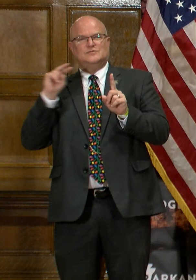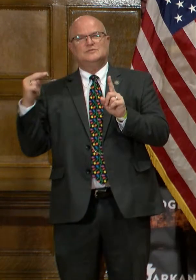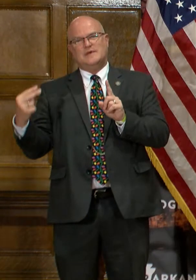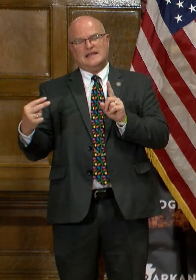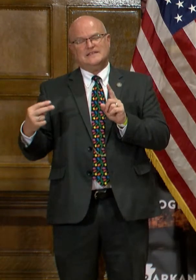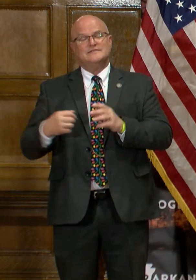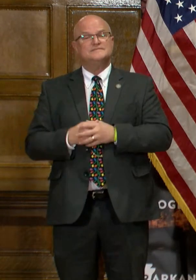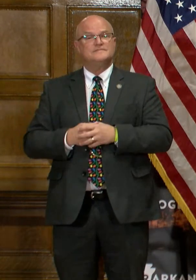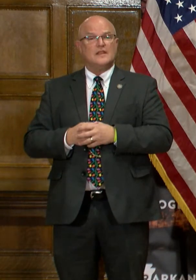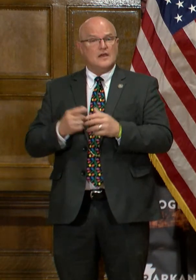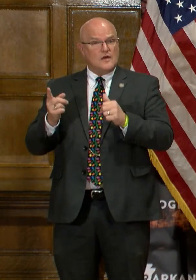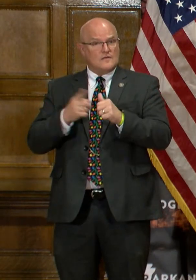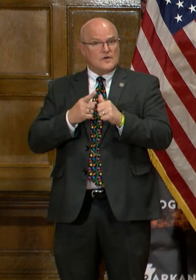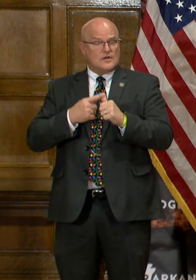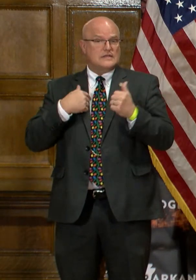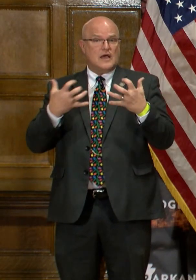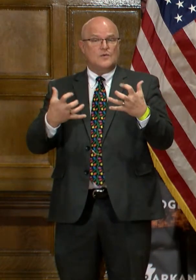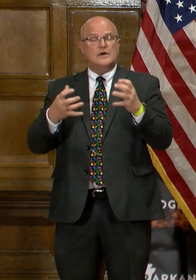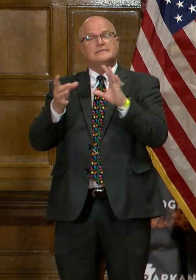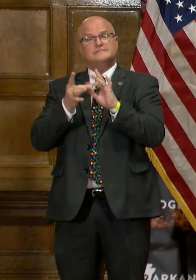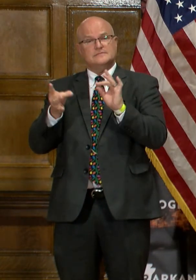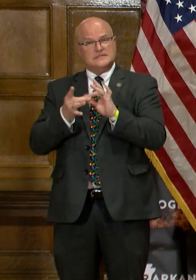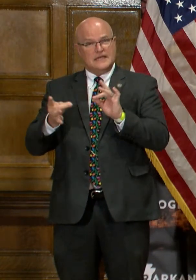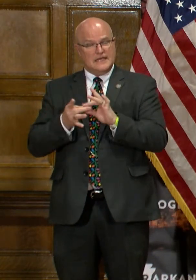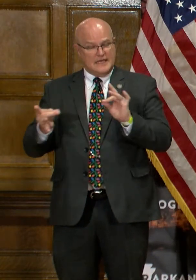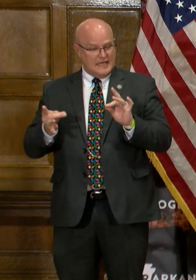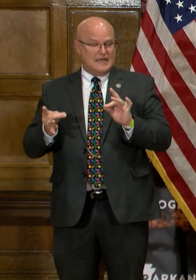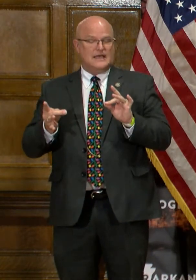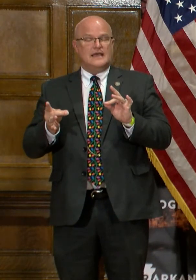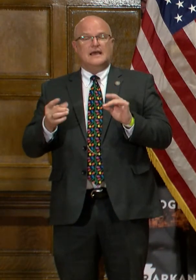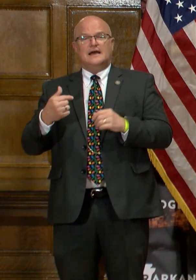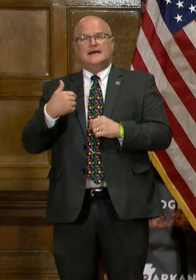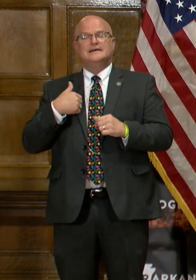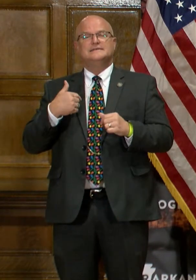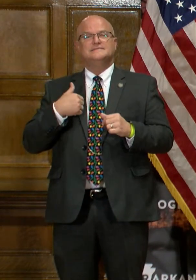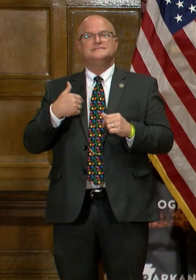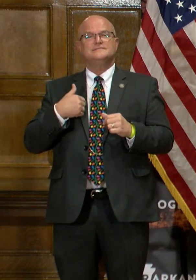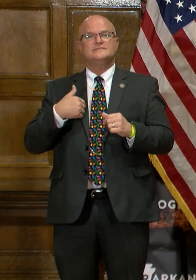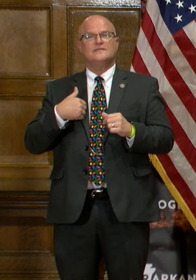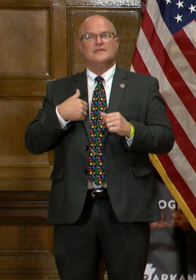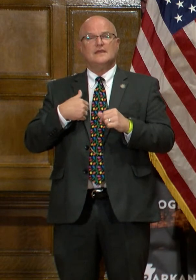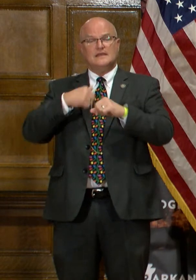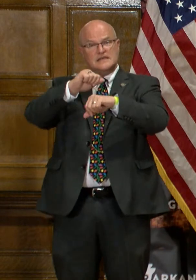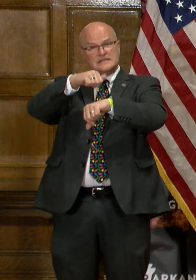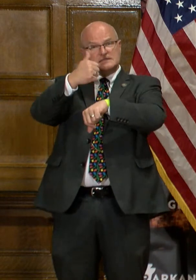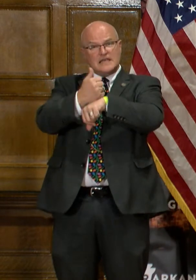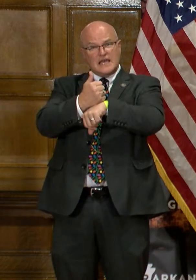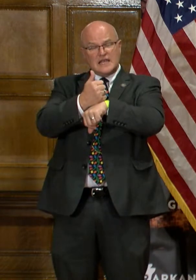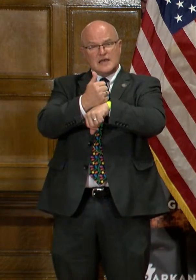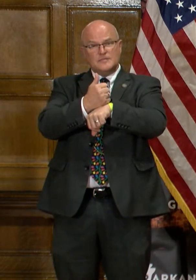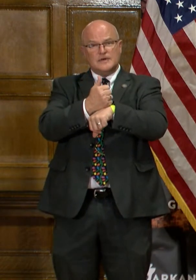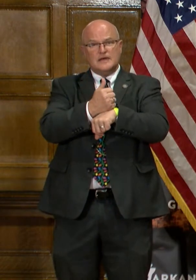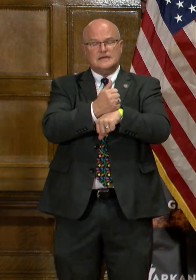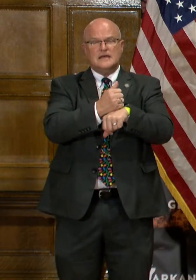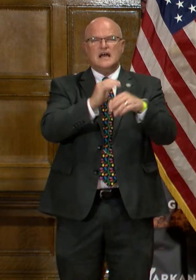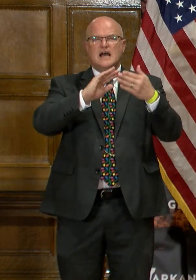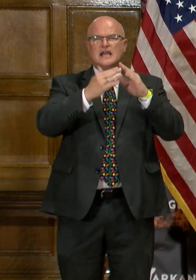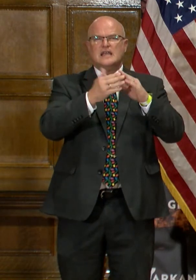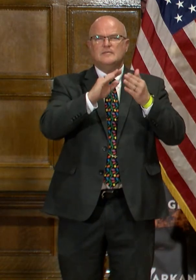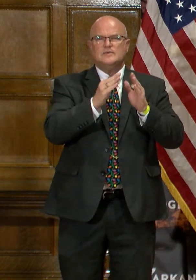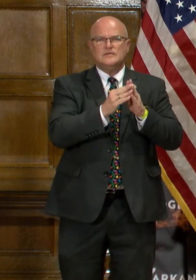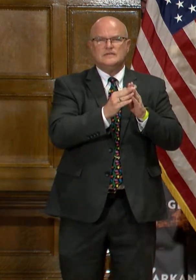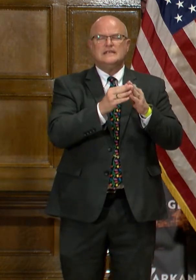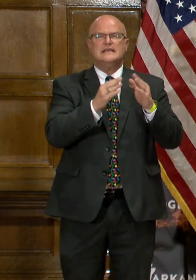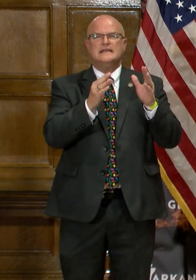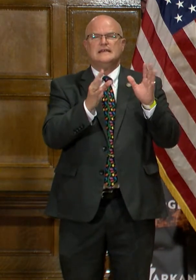perspective. I first want to remark that I have set up a series of community